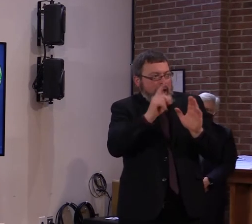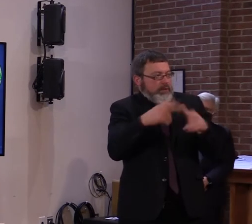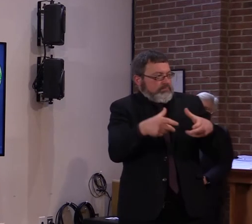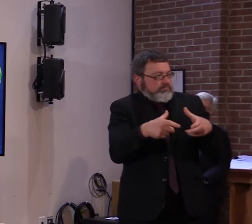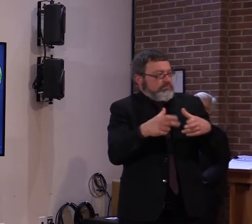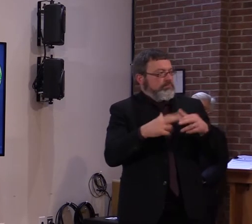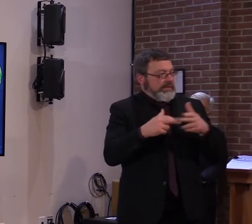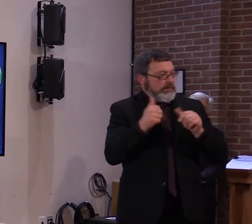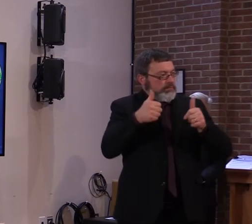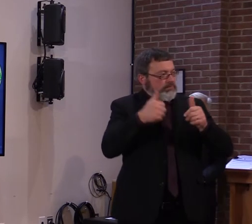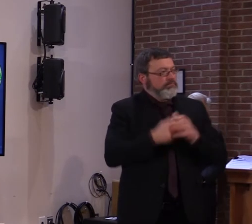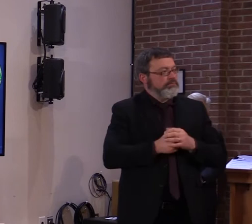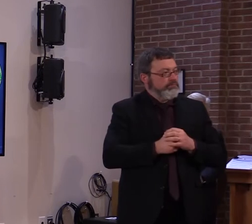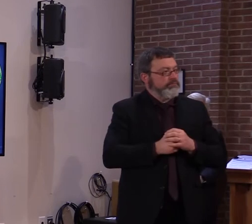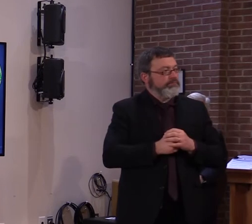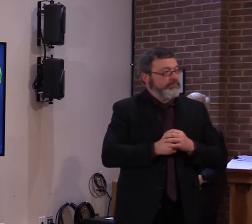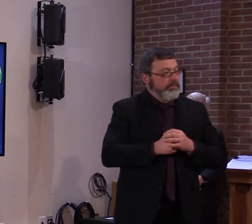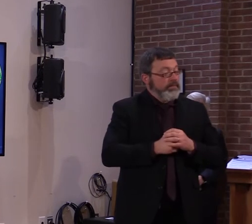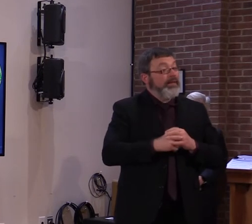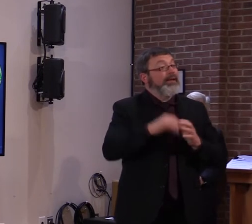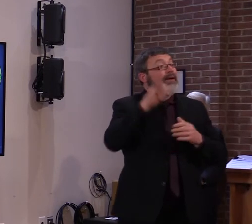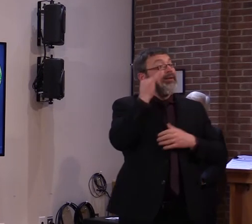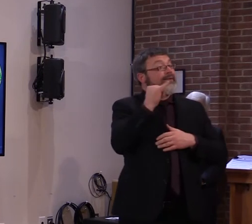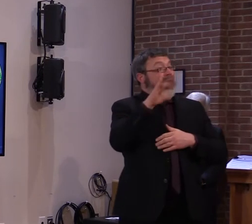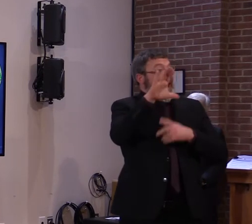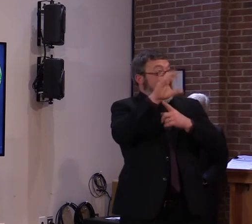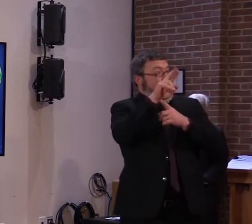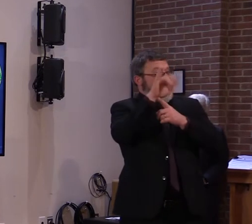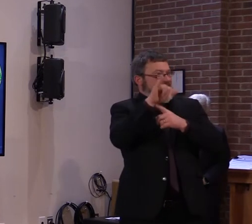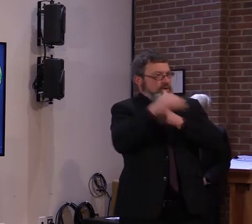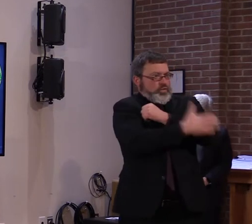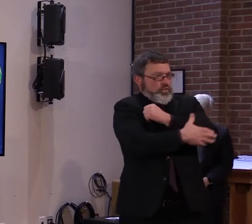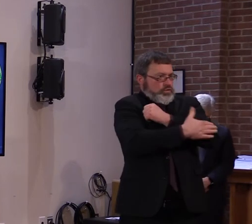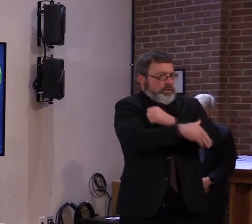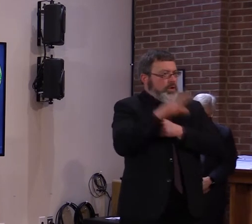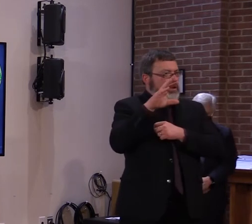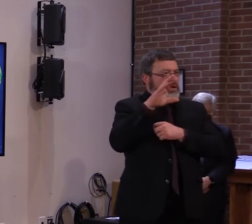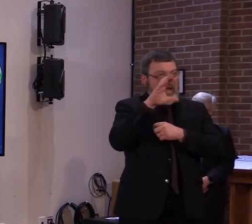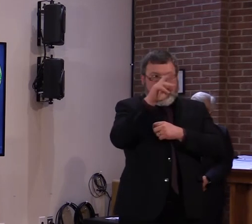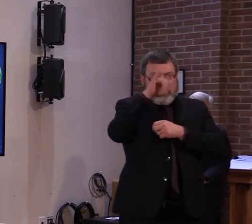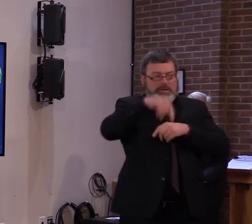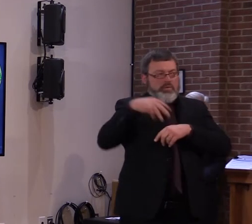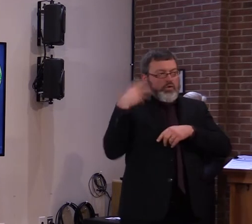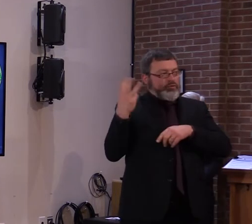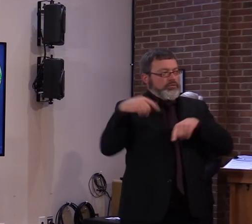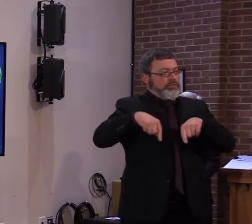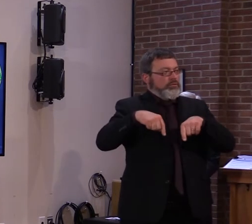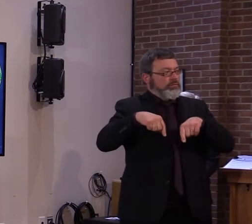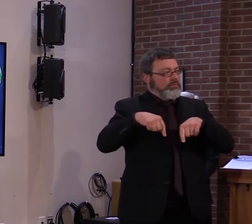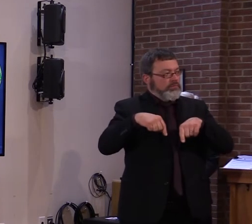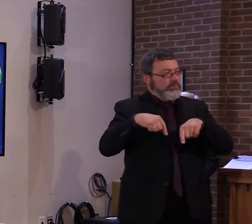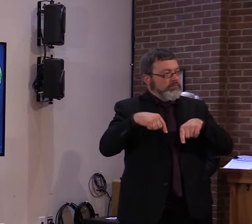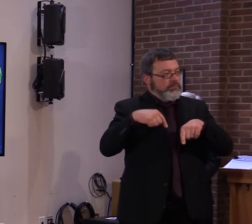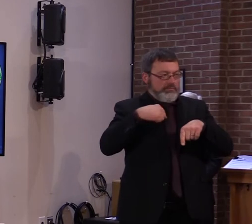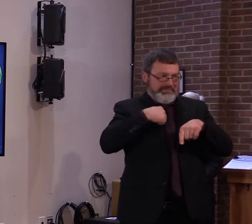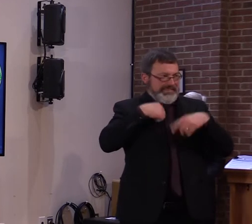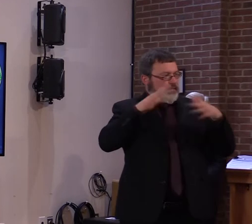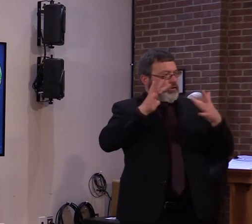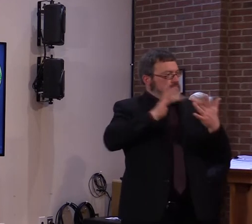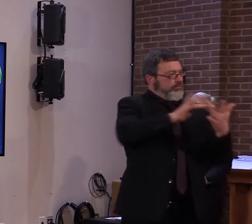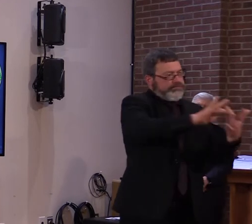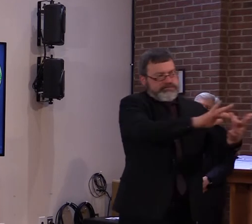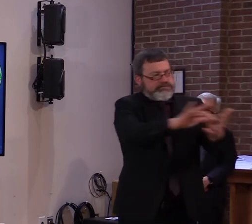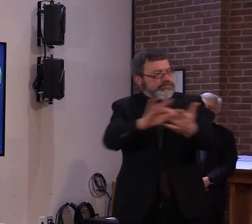and they are taking extra steps, the officials in these counties, to help stop the spread of the virus, such as closing town